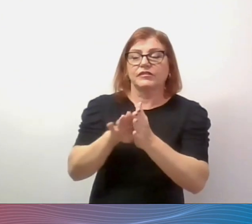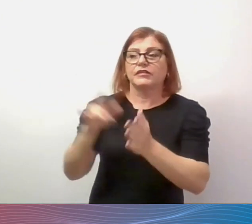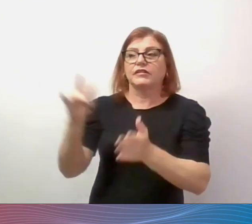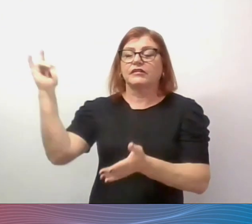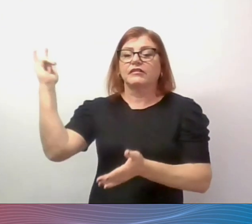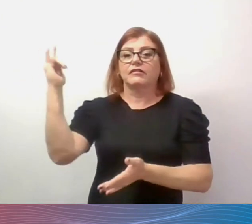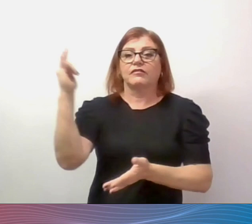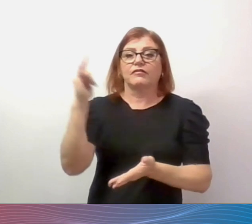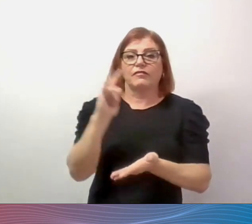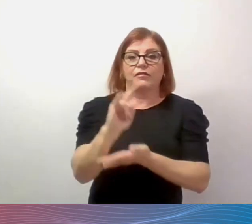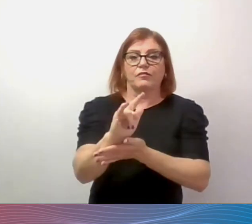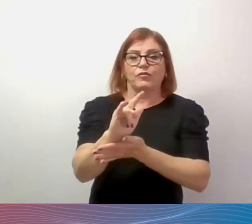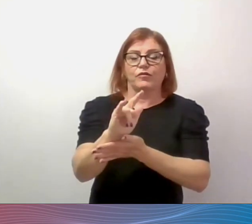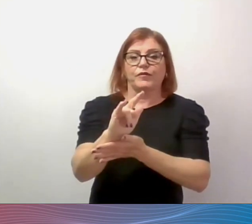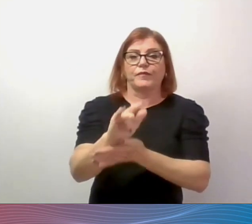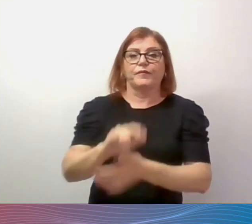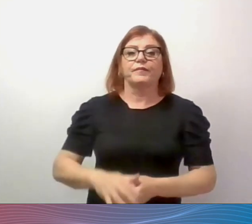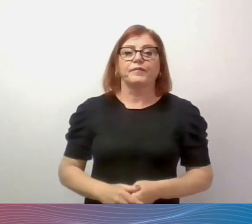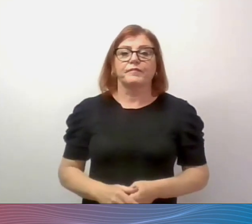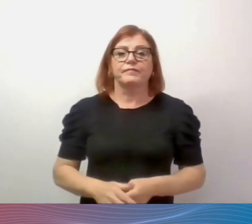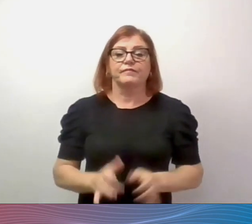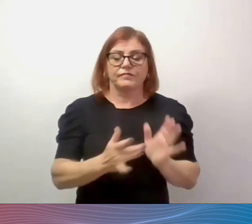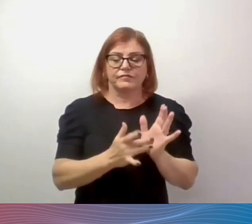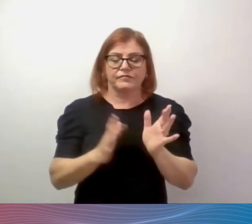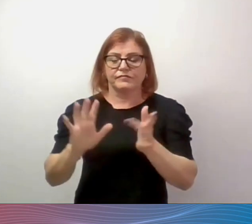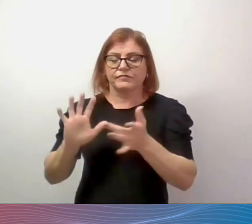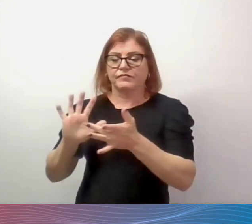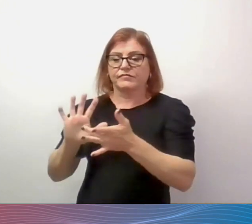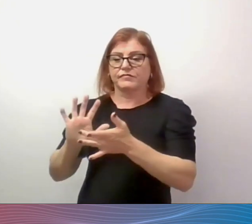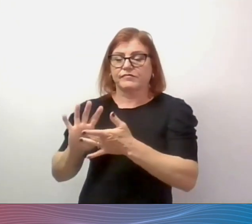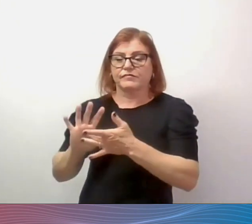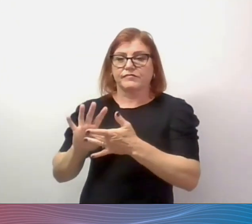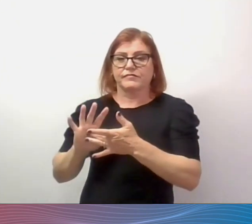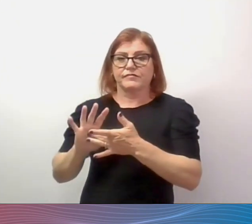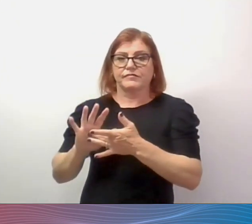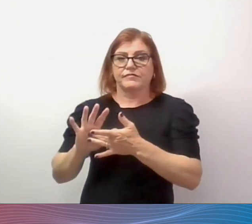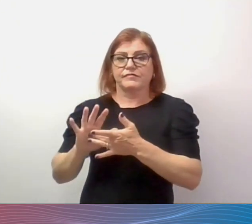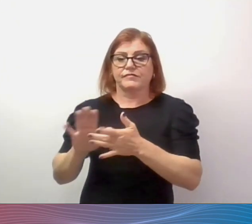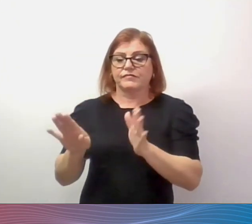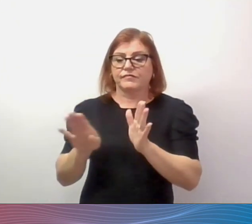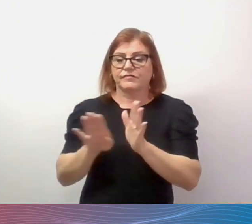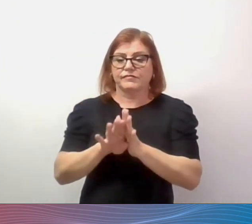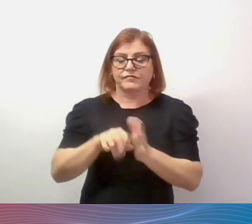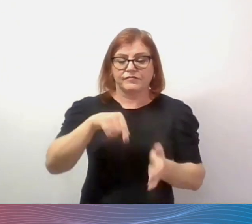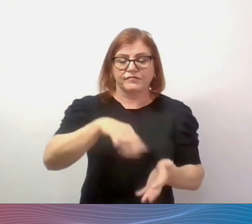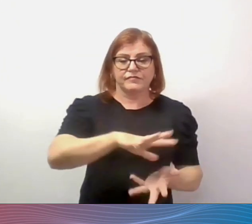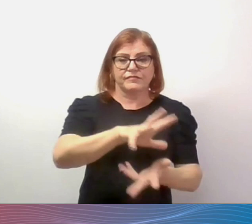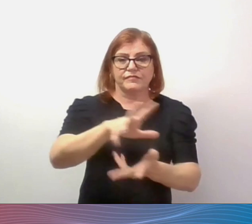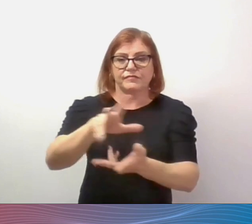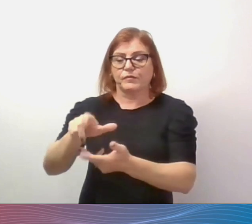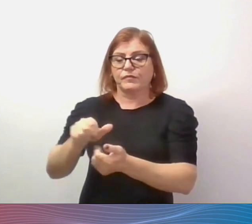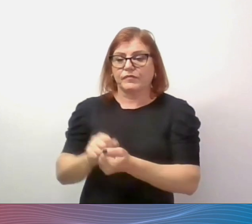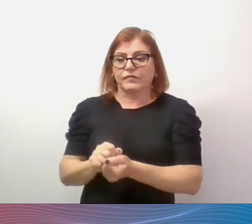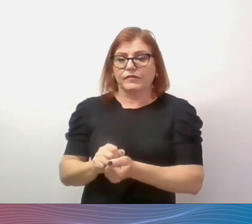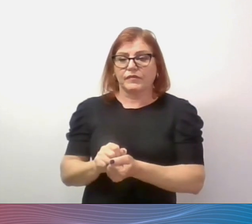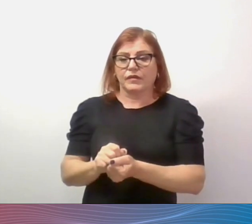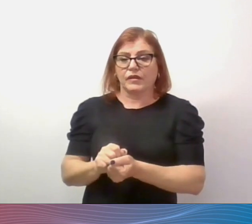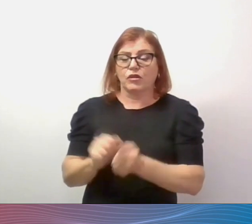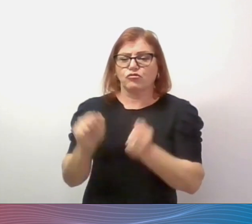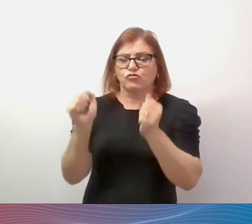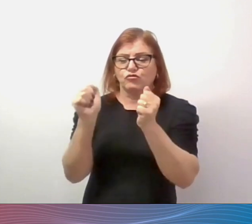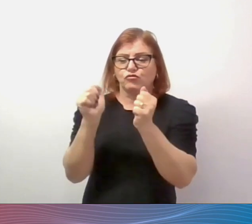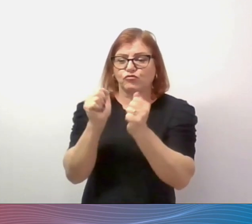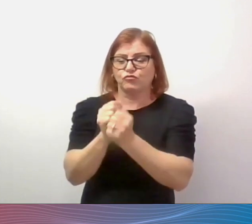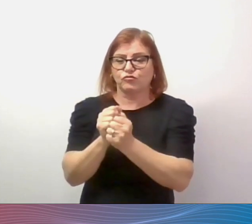Jesus Cristo veio e trouxe a graça e a verdade. Jesus Christ came and he